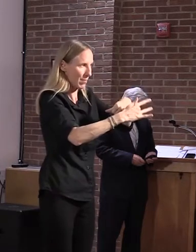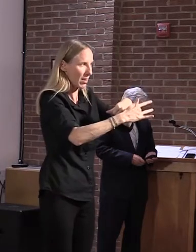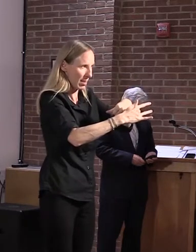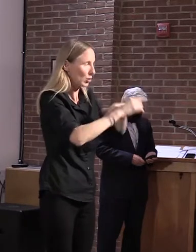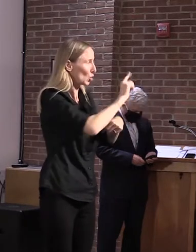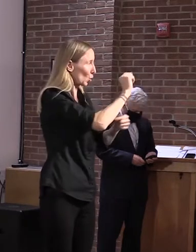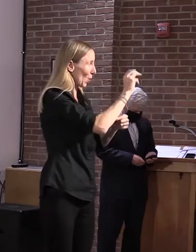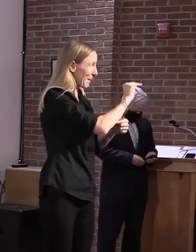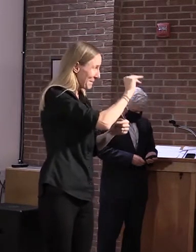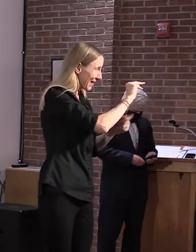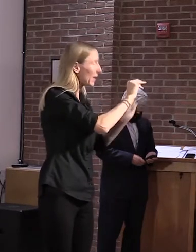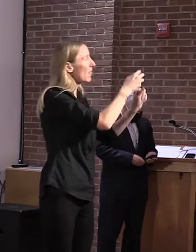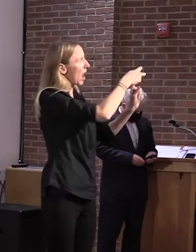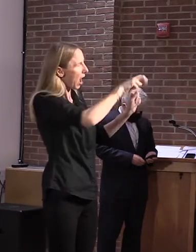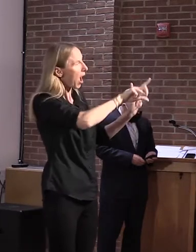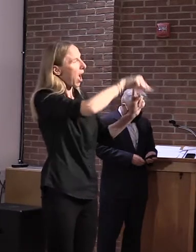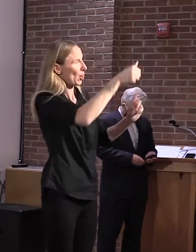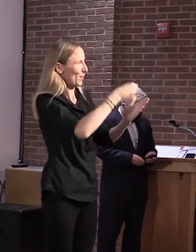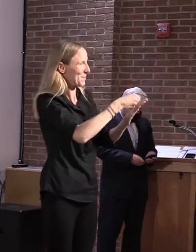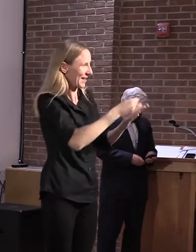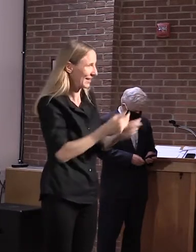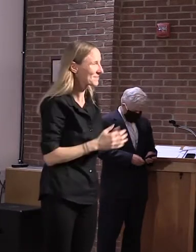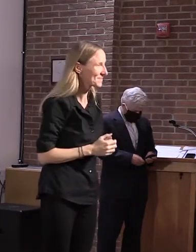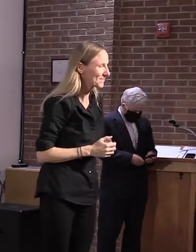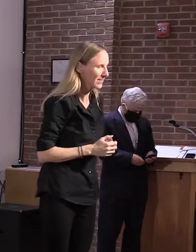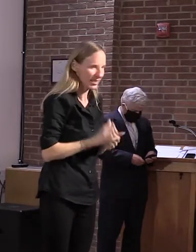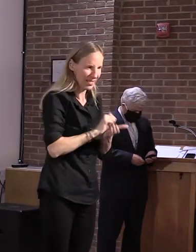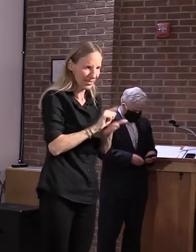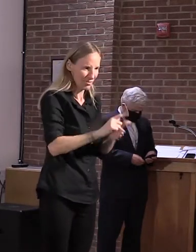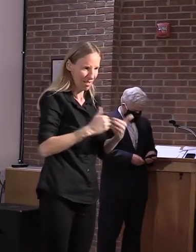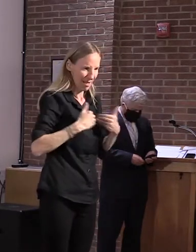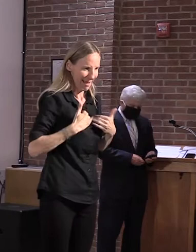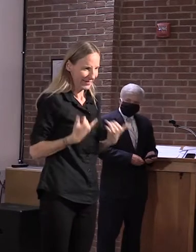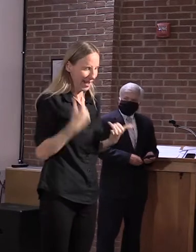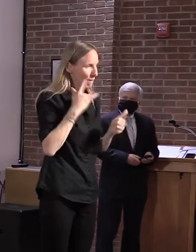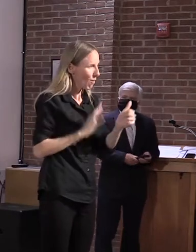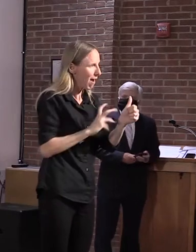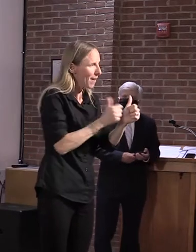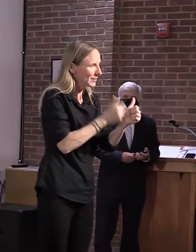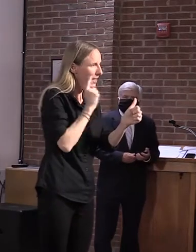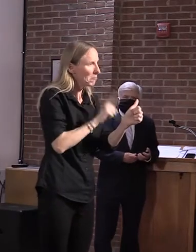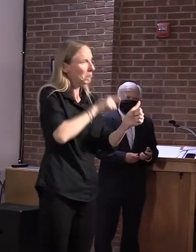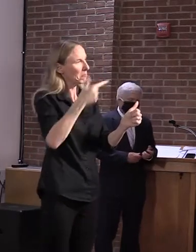That's all I have for the update, and I'm going to pass it over, I guess, to Dr. Levine.